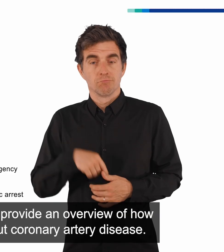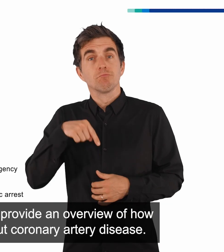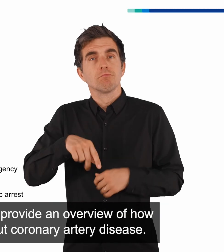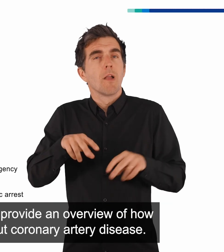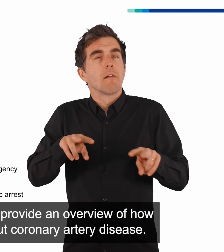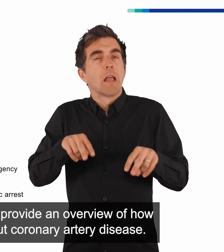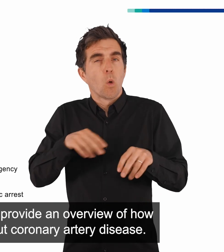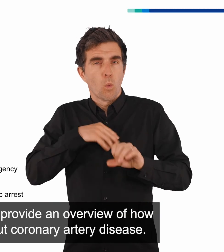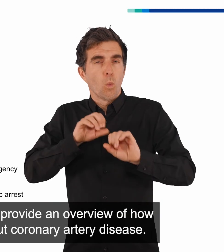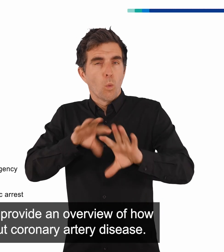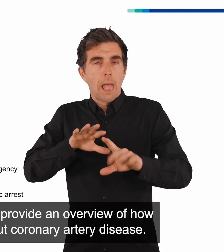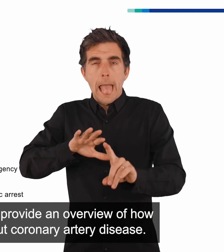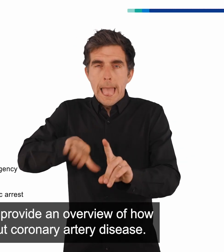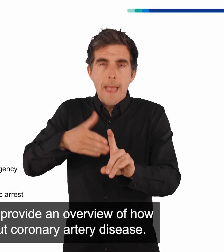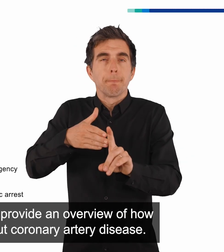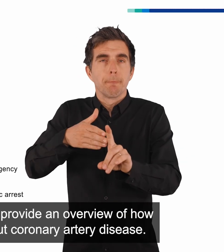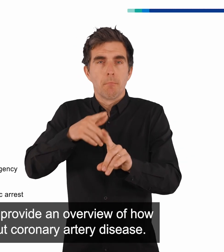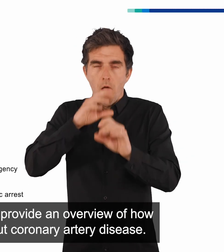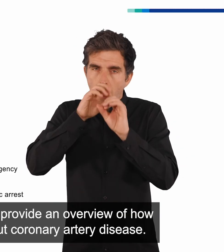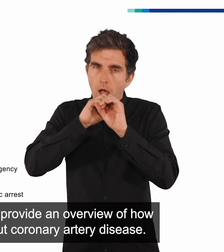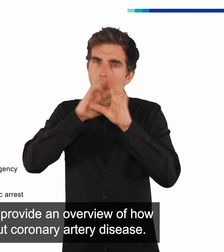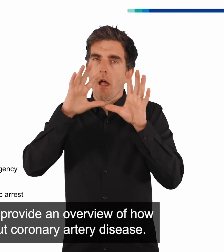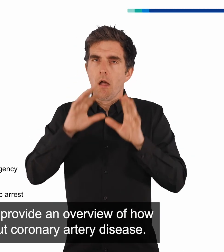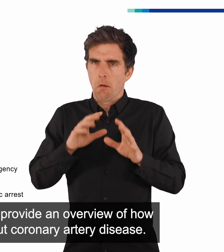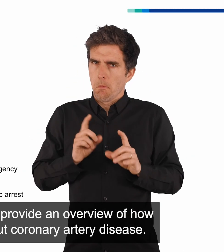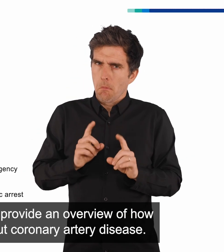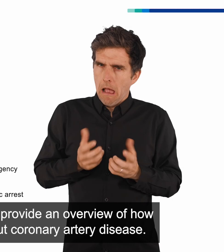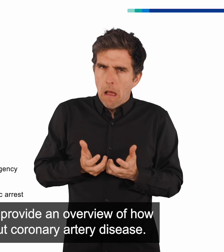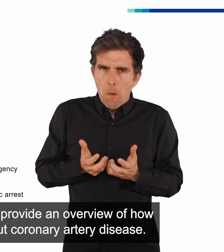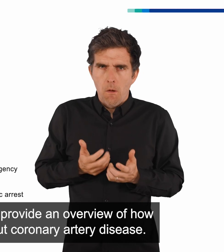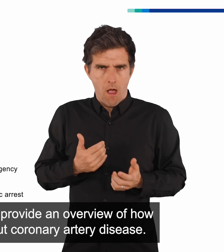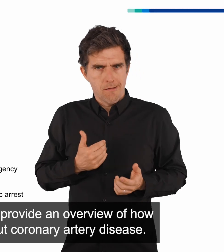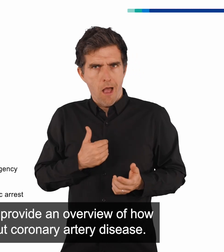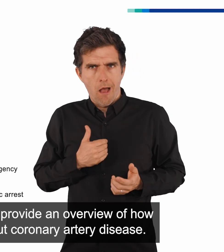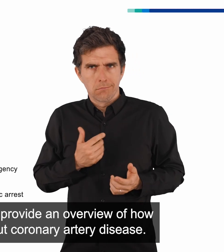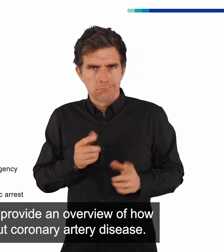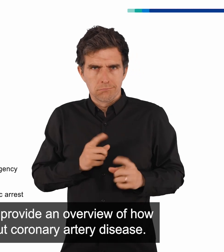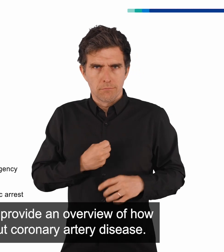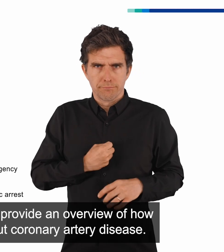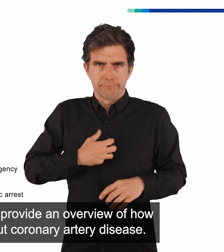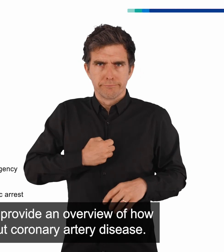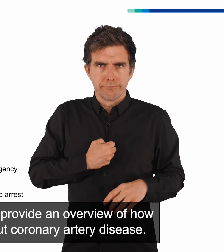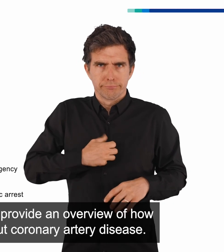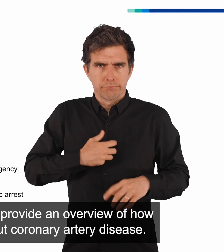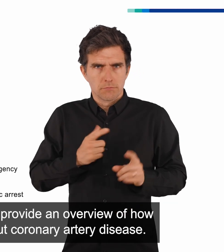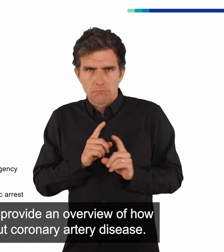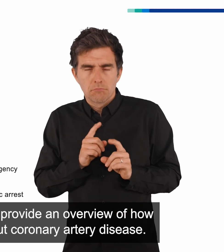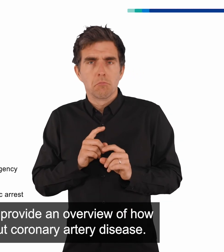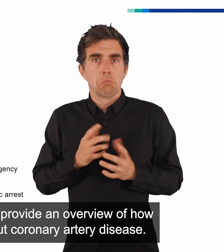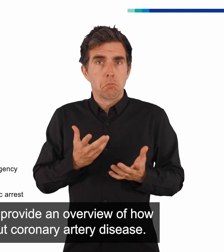The aim of this video is to provide an overview of how the heart works and about coronary artery disease. It will